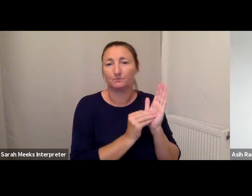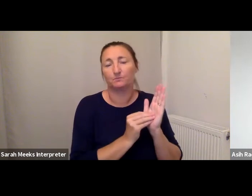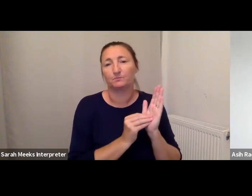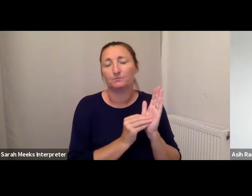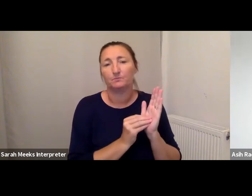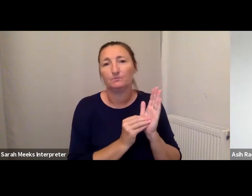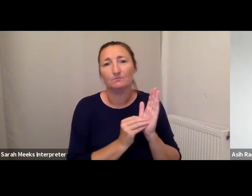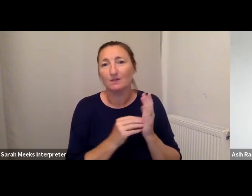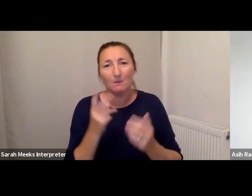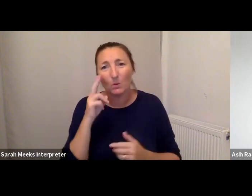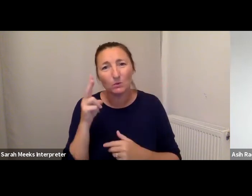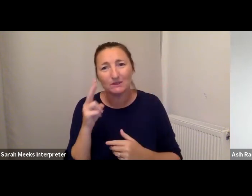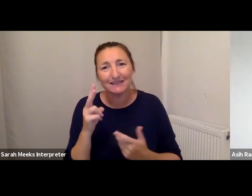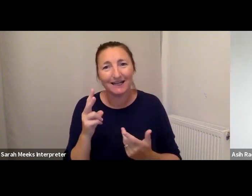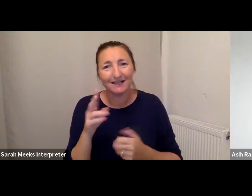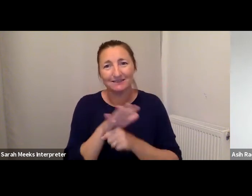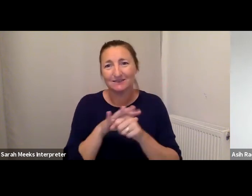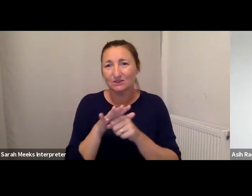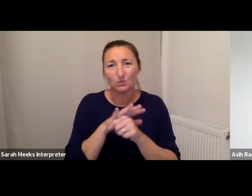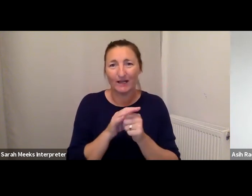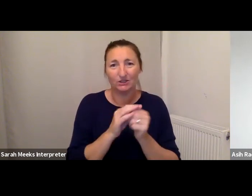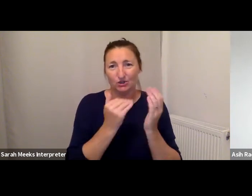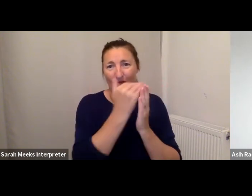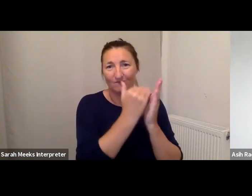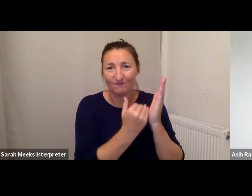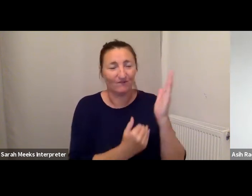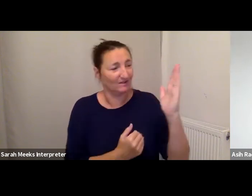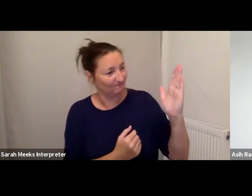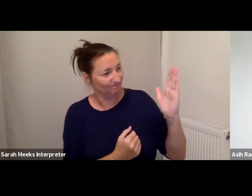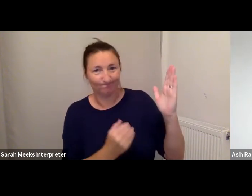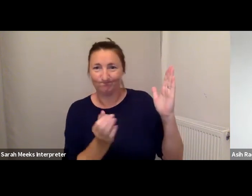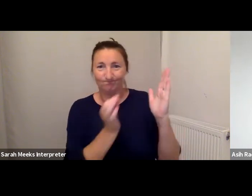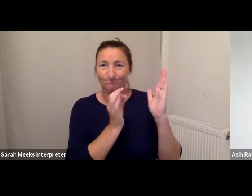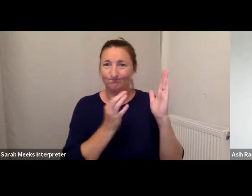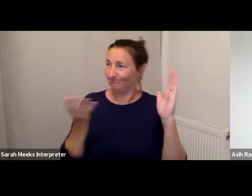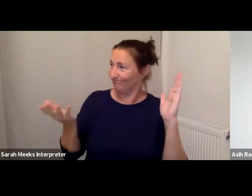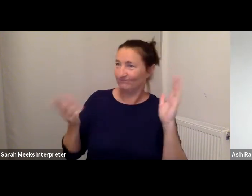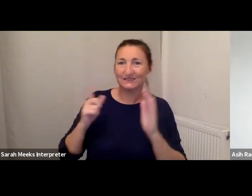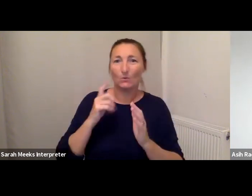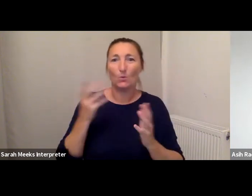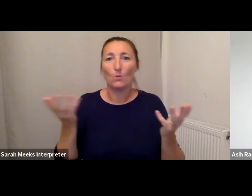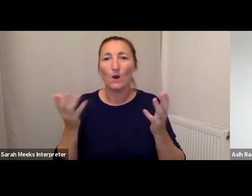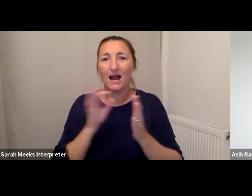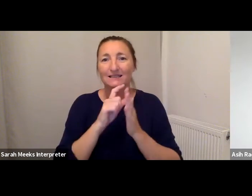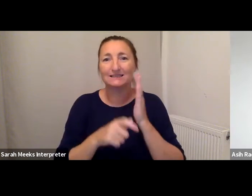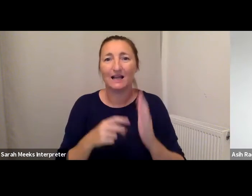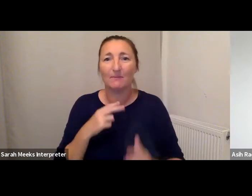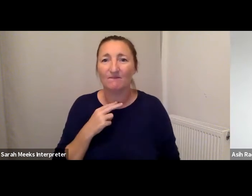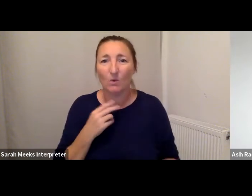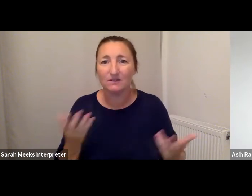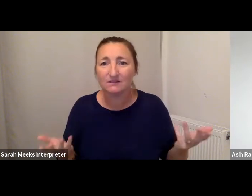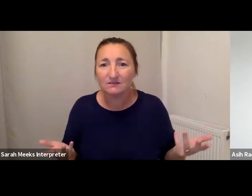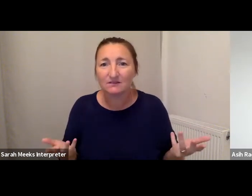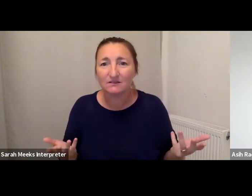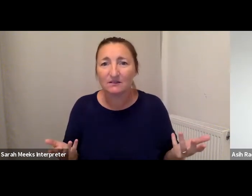cases, it does not always comes that way, but there are also some good examples like what Lloyd has